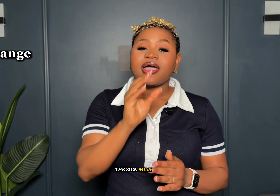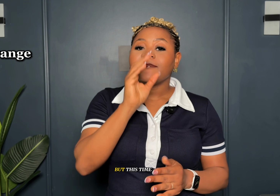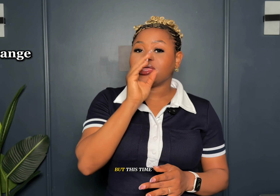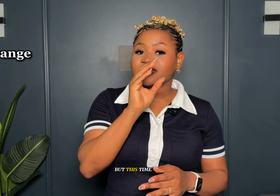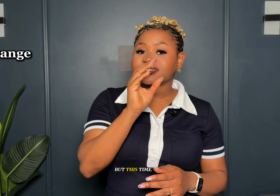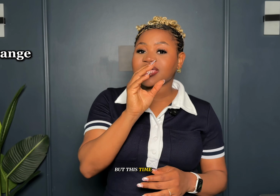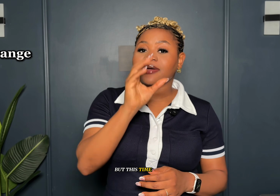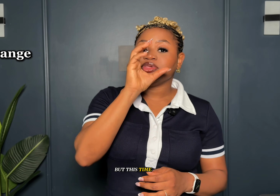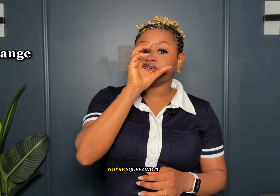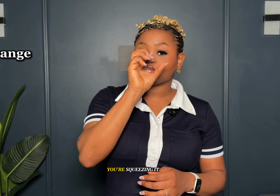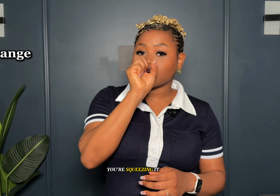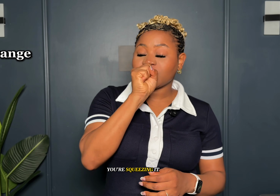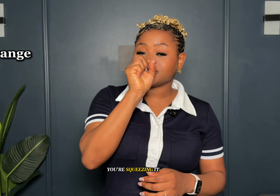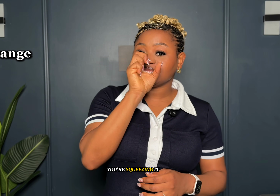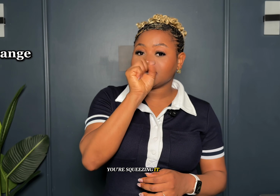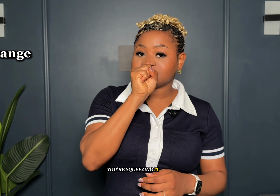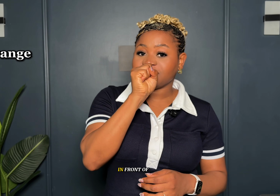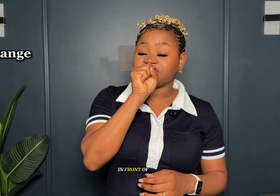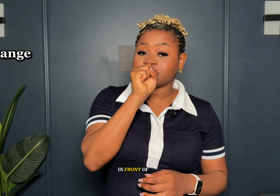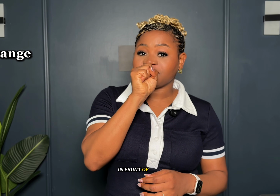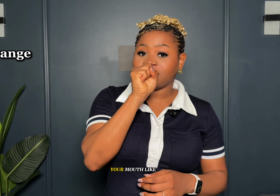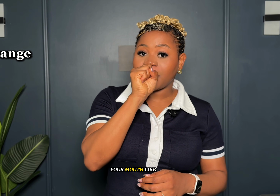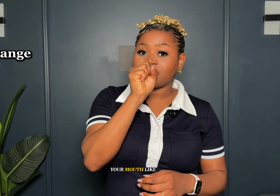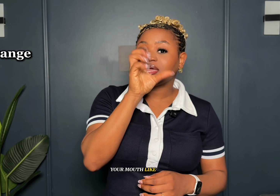but this time you're squeezing it in front of your mouth like this.